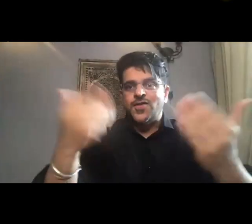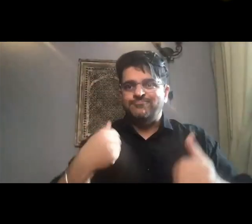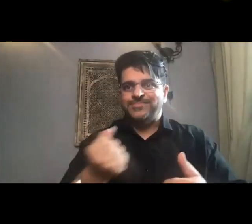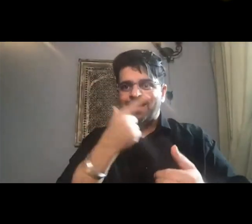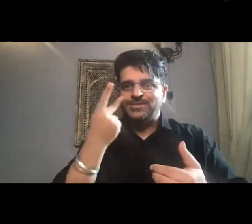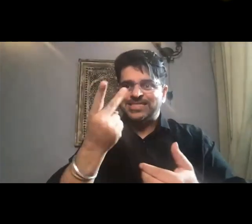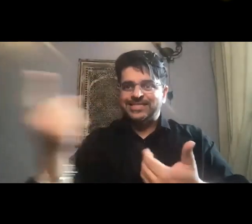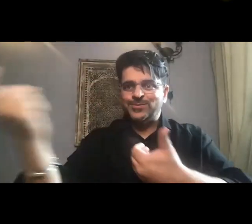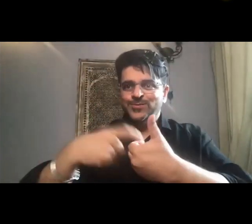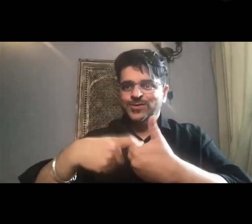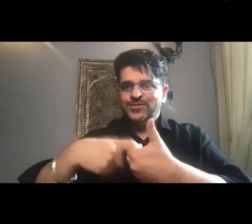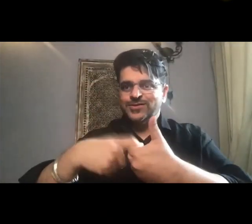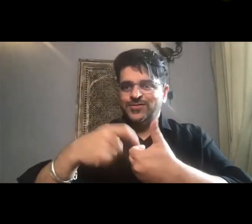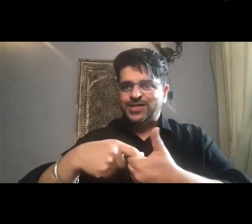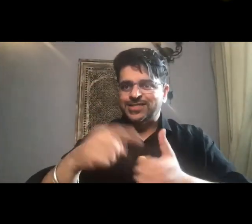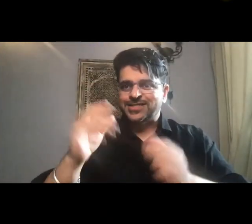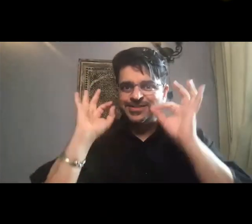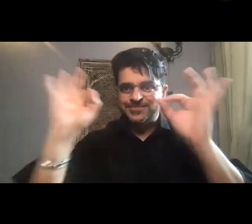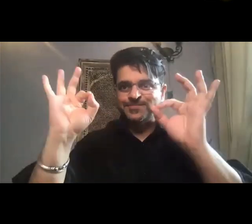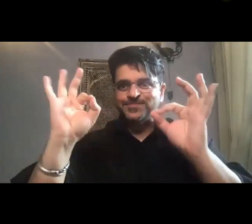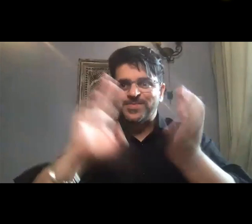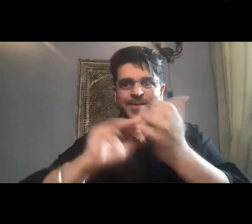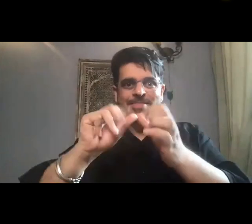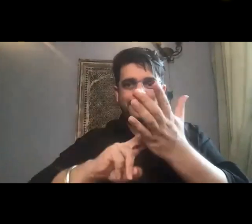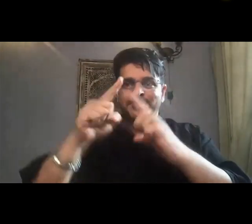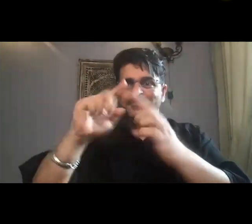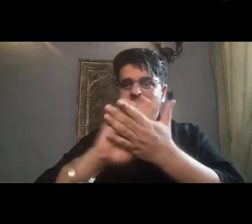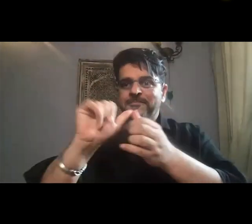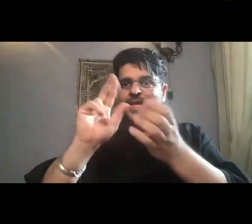Hello, everyone. I am so happy to see you all joining in